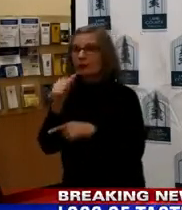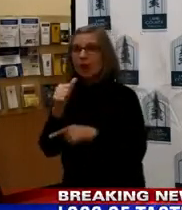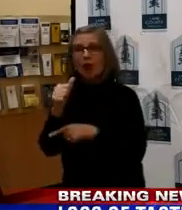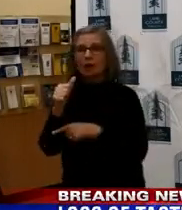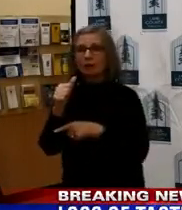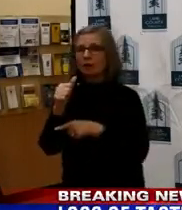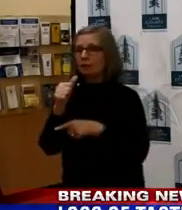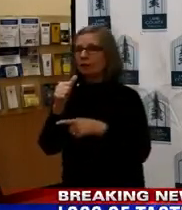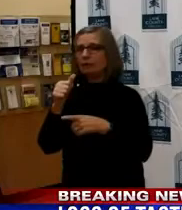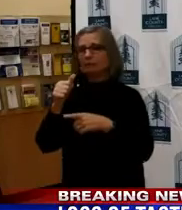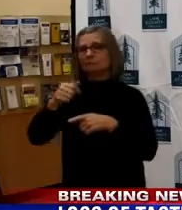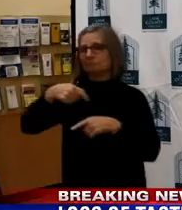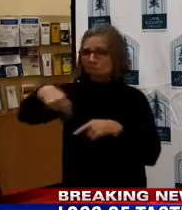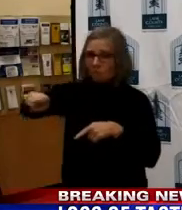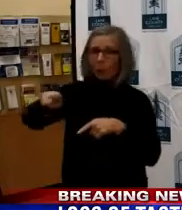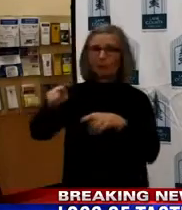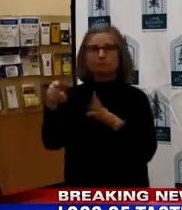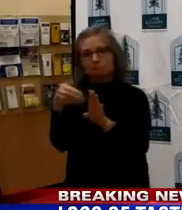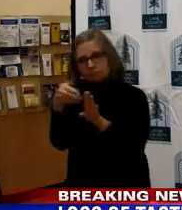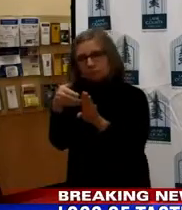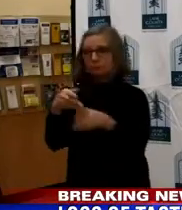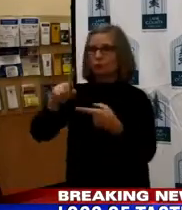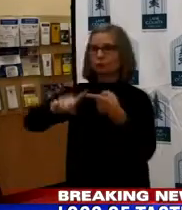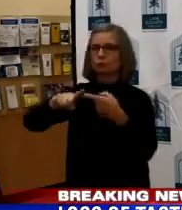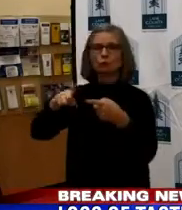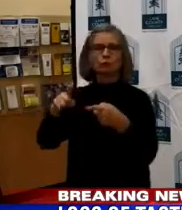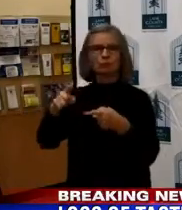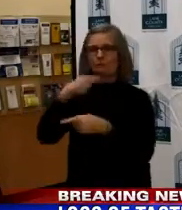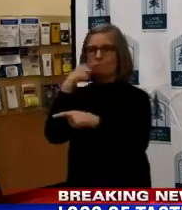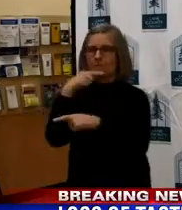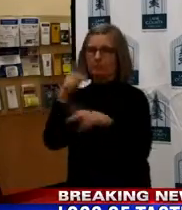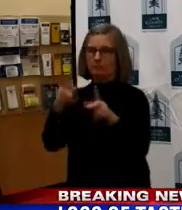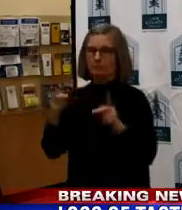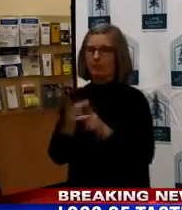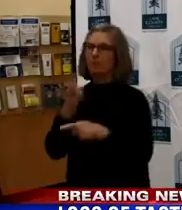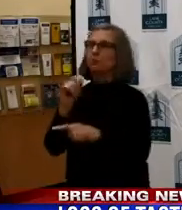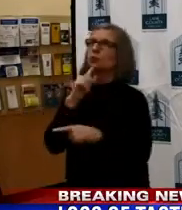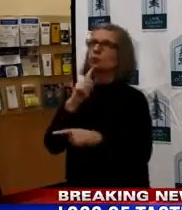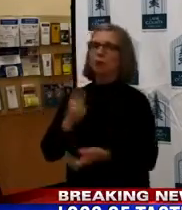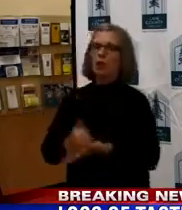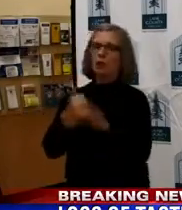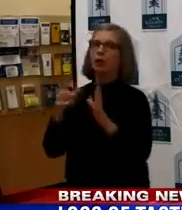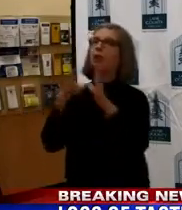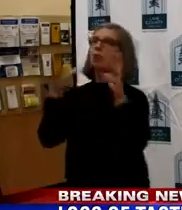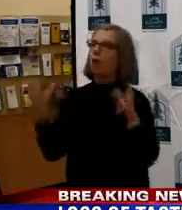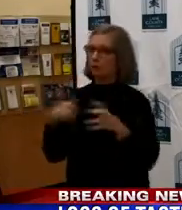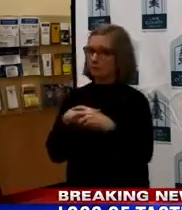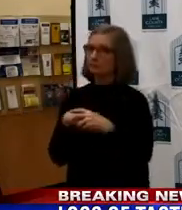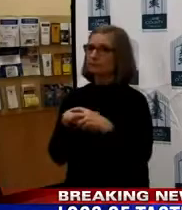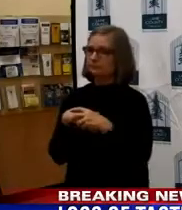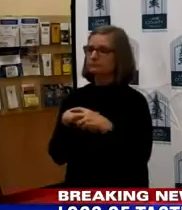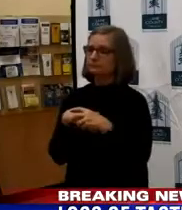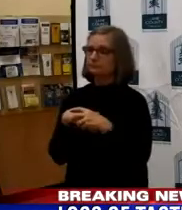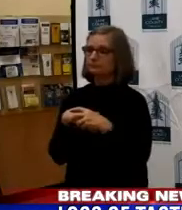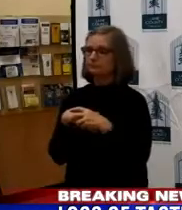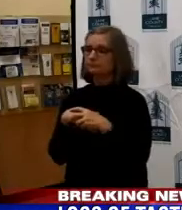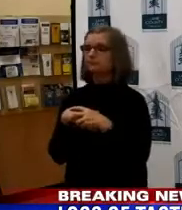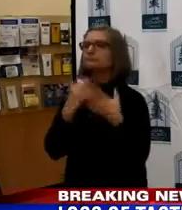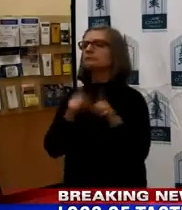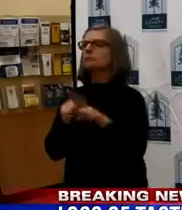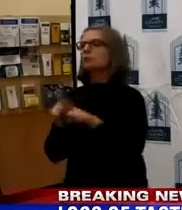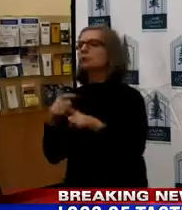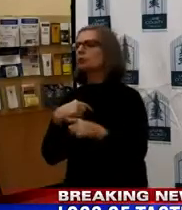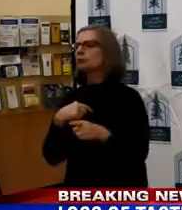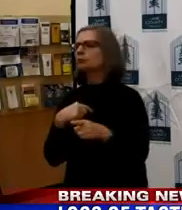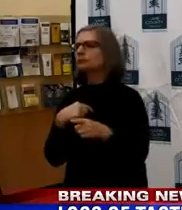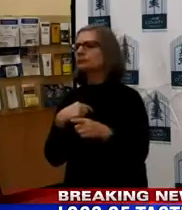to public places, and that's really helping overall in the effort. I'd like to also get in very briefly